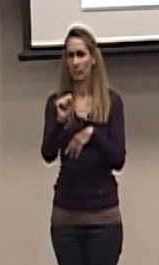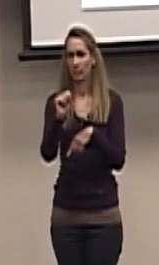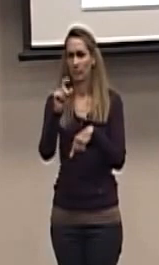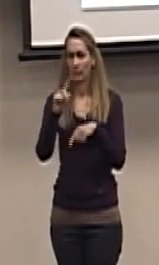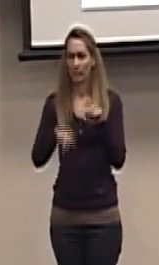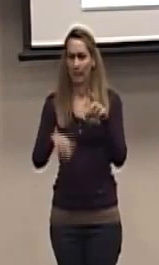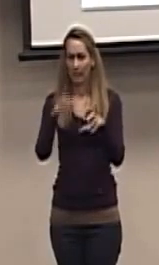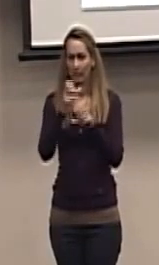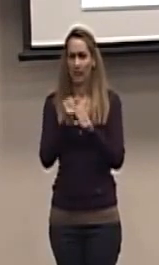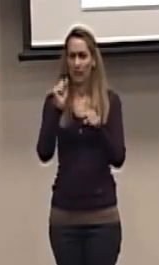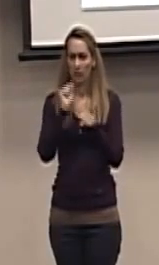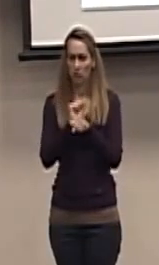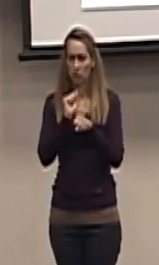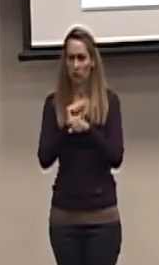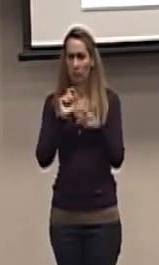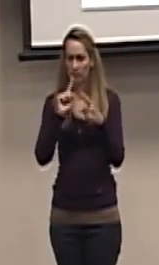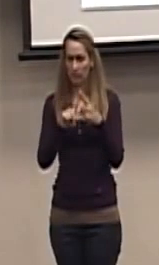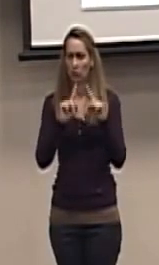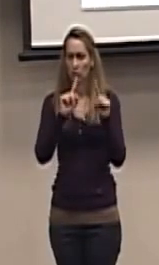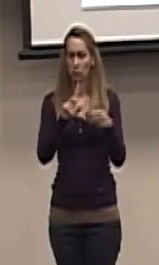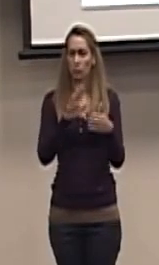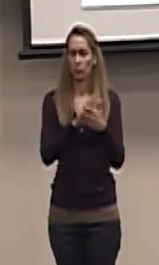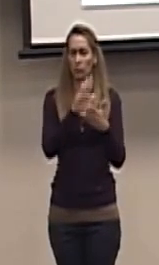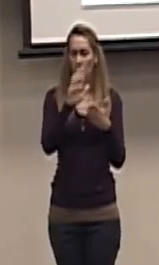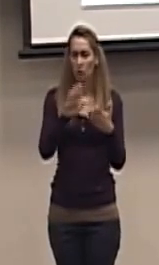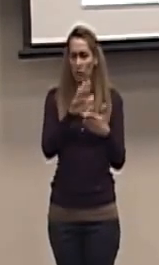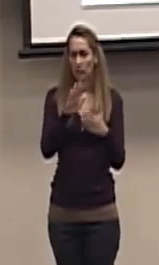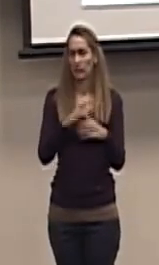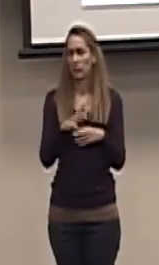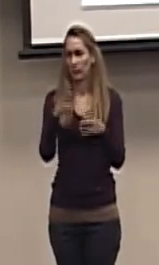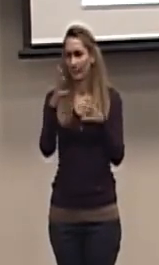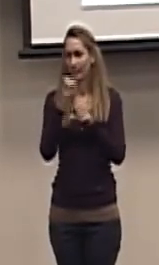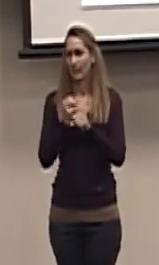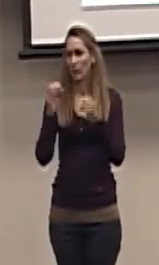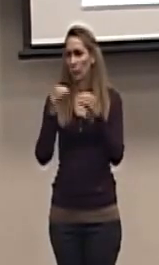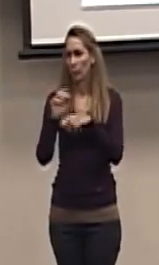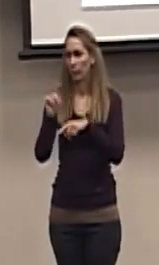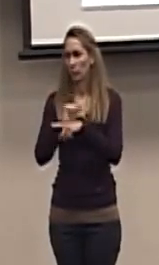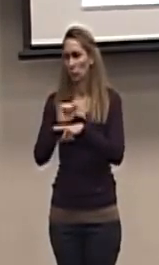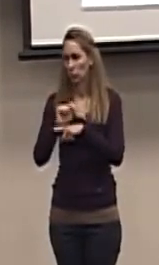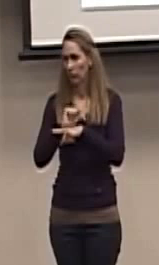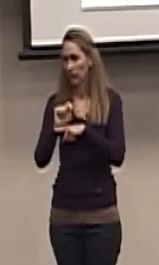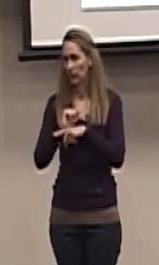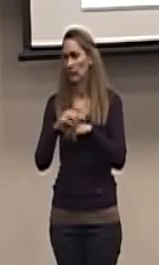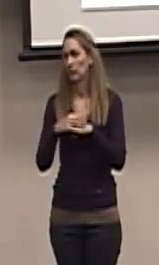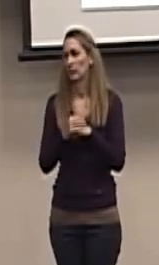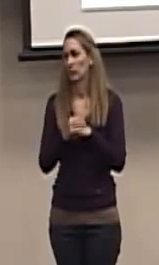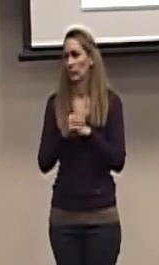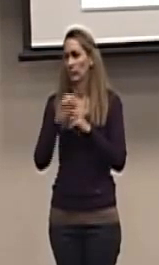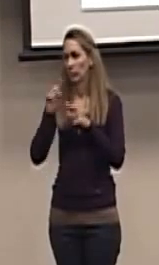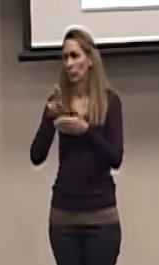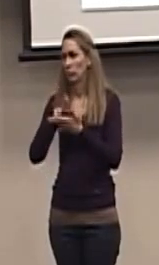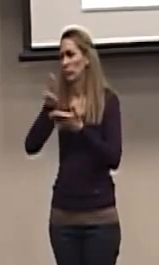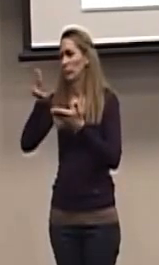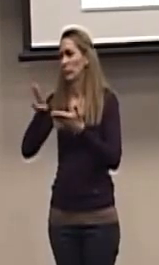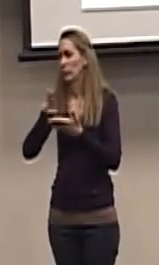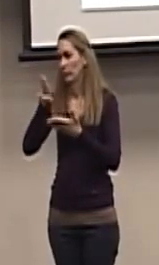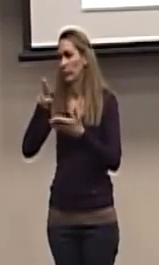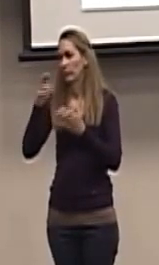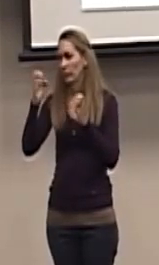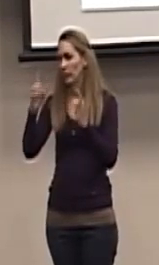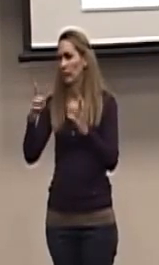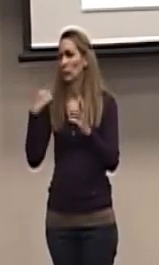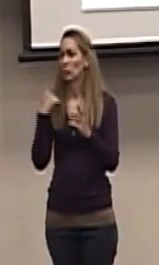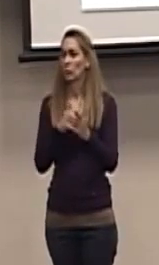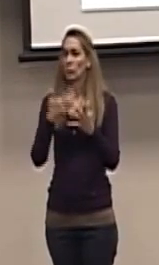training college or to nursing training or to do polytechnic or university education. So we